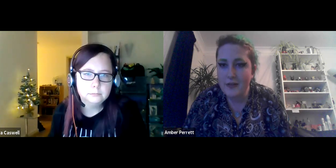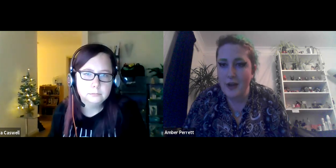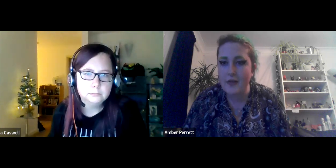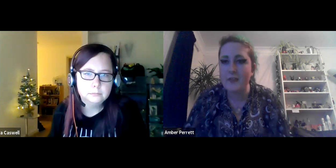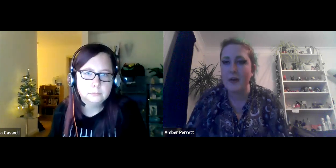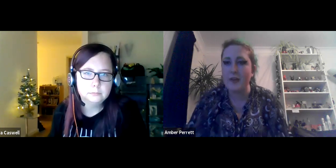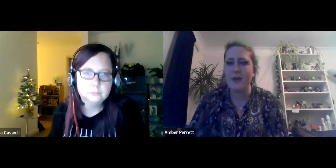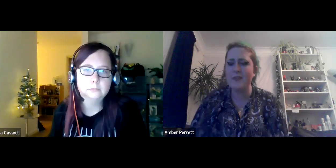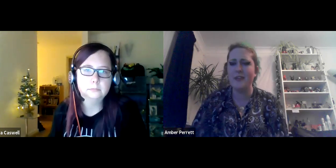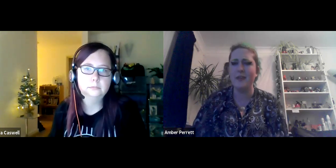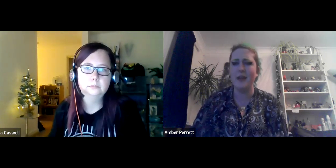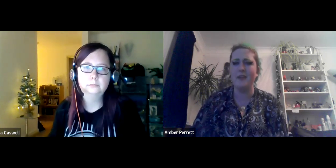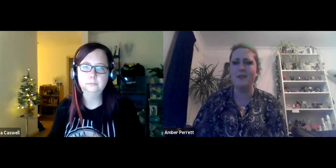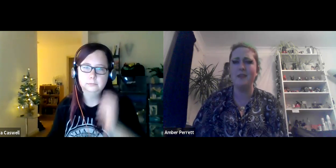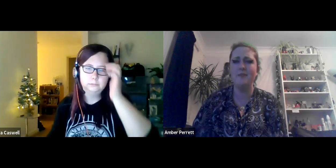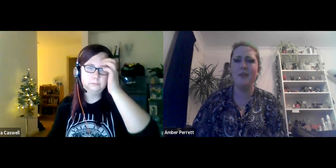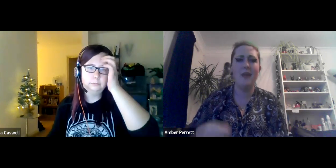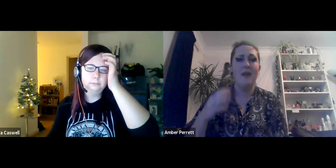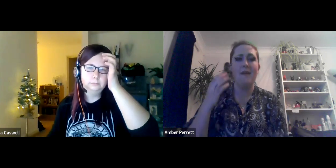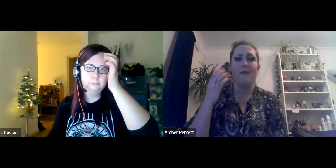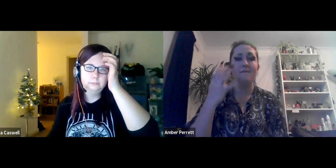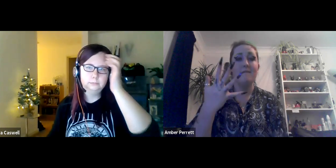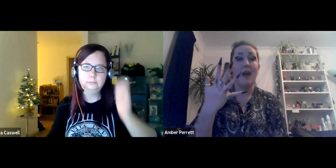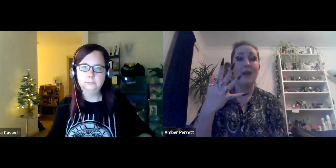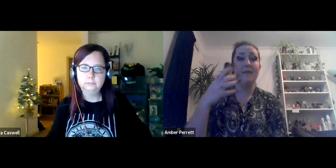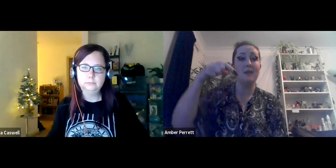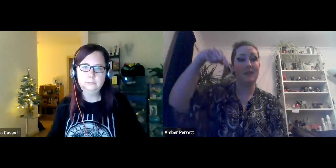Oh, there's 5. 5's sitting on the end. Mm-hmm.